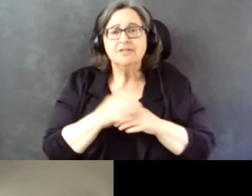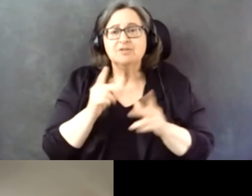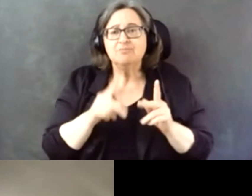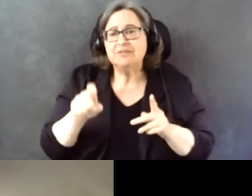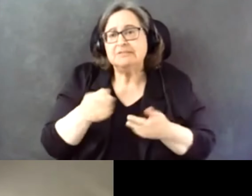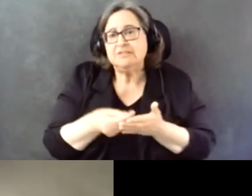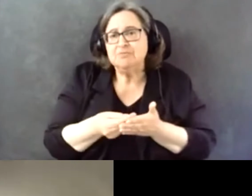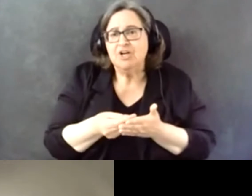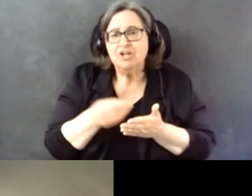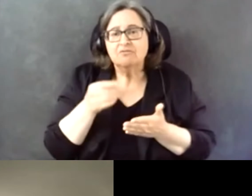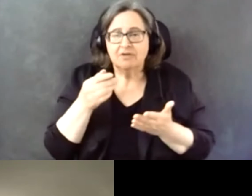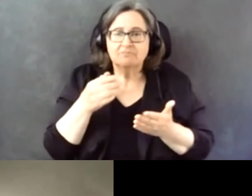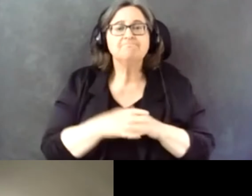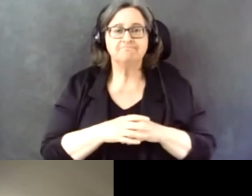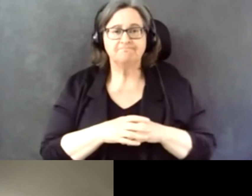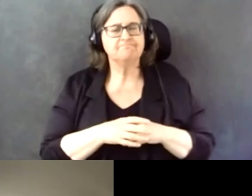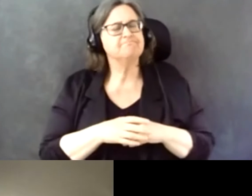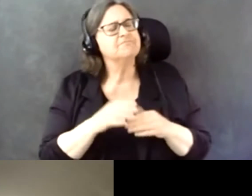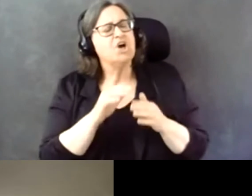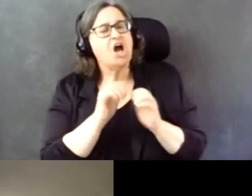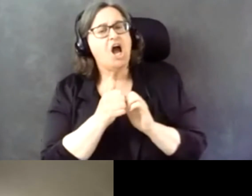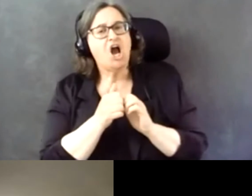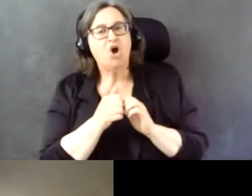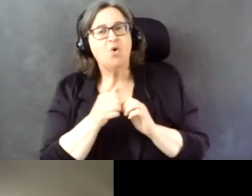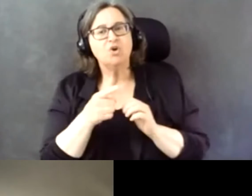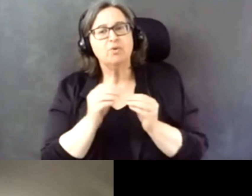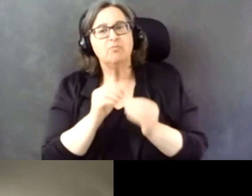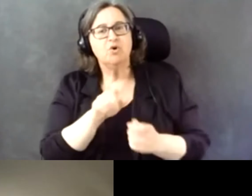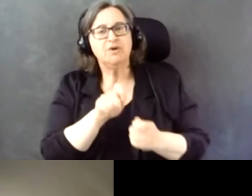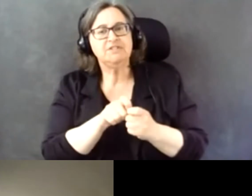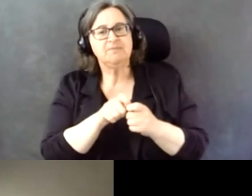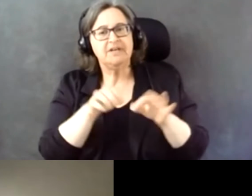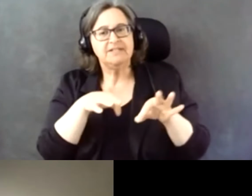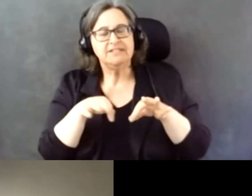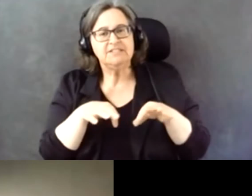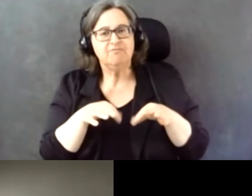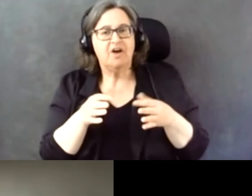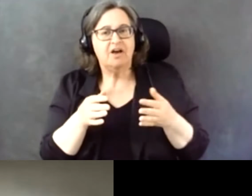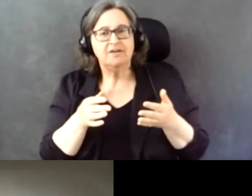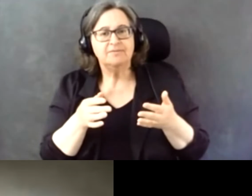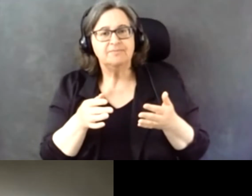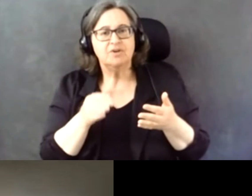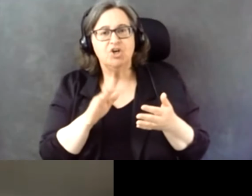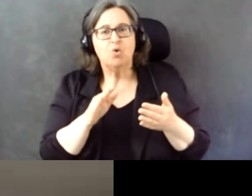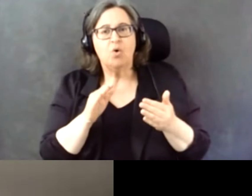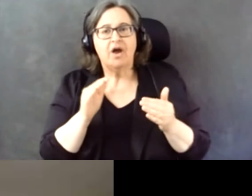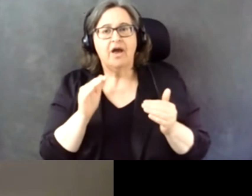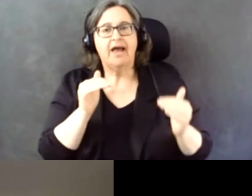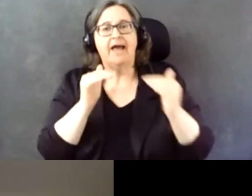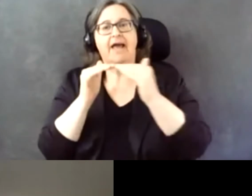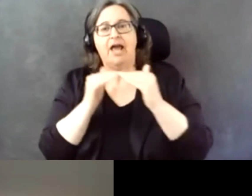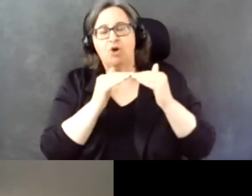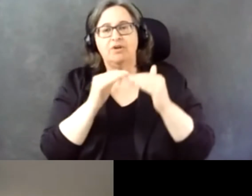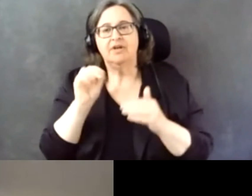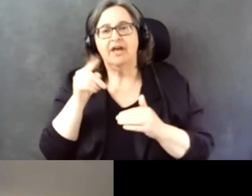resources so how would you more specifically define uh your equity analysis and